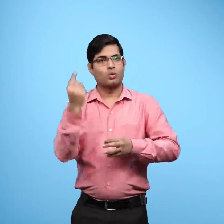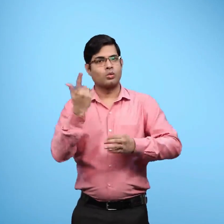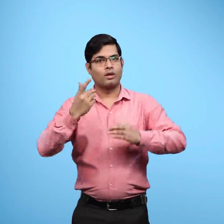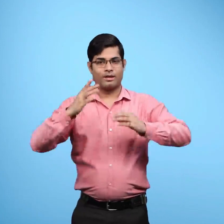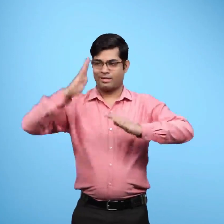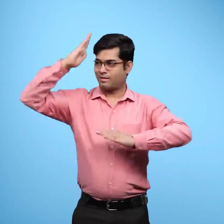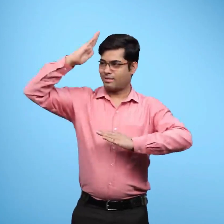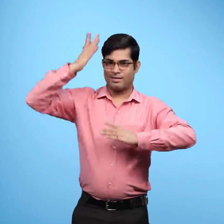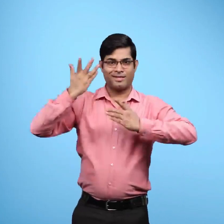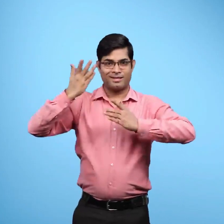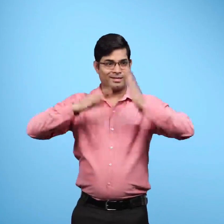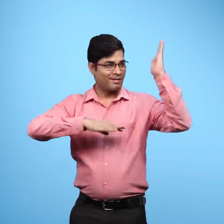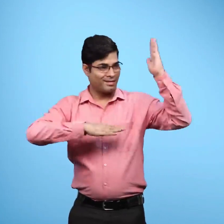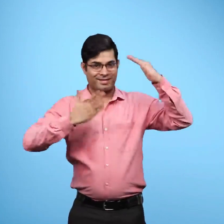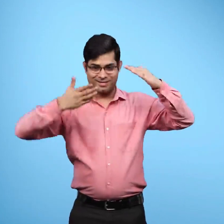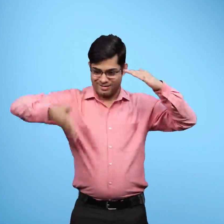use geometrical movements.